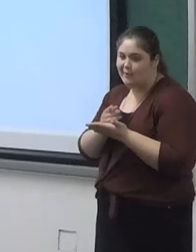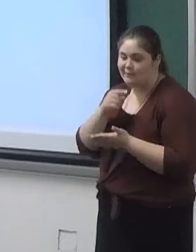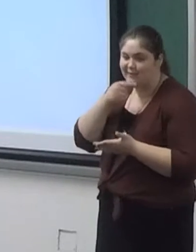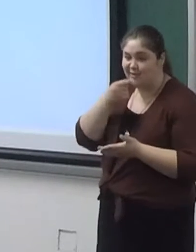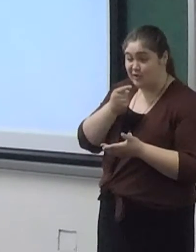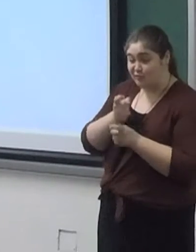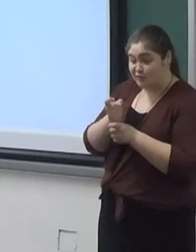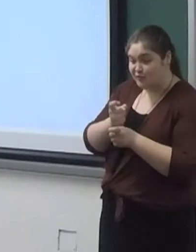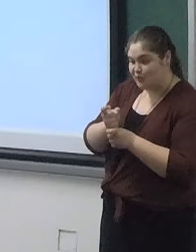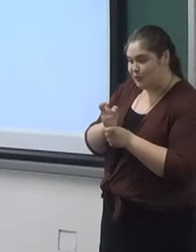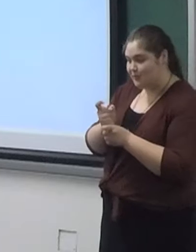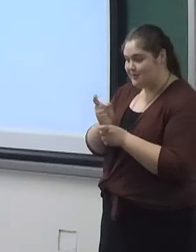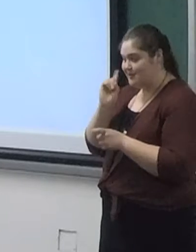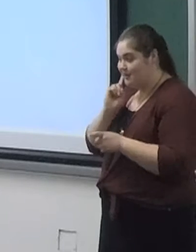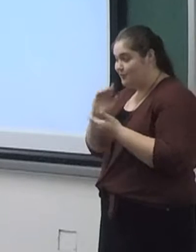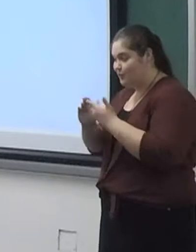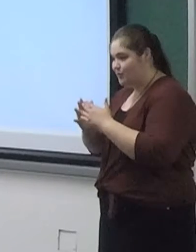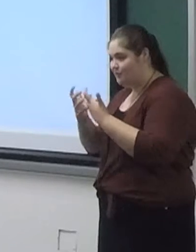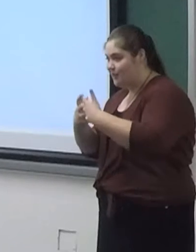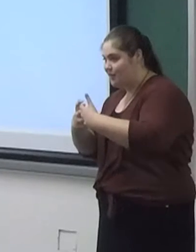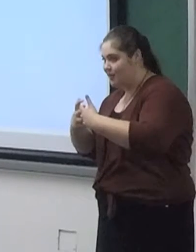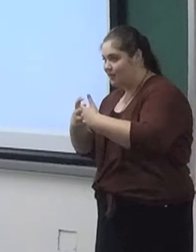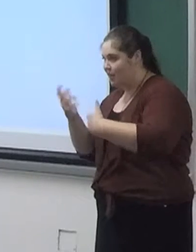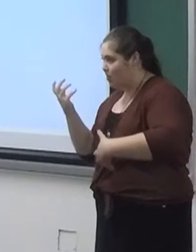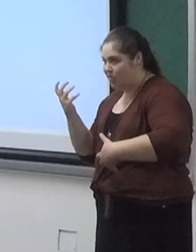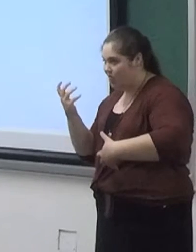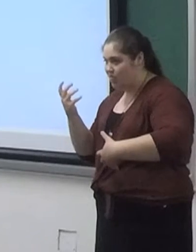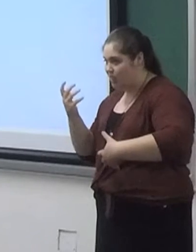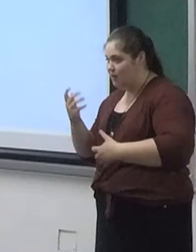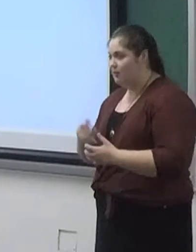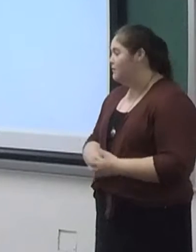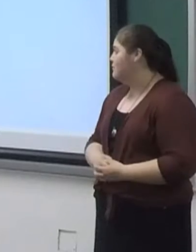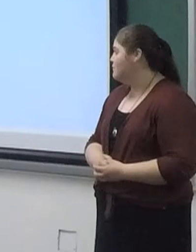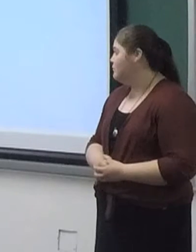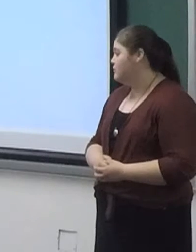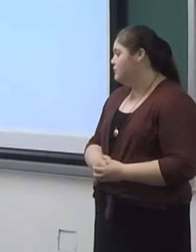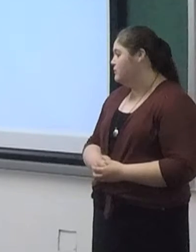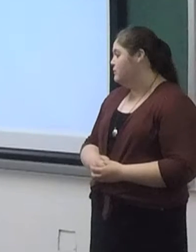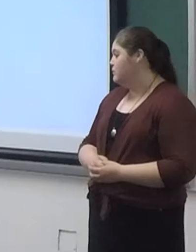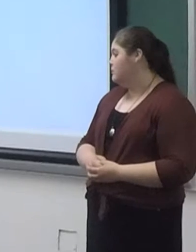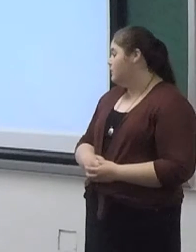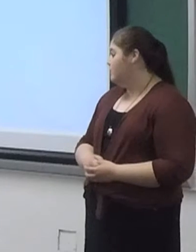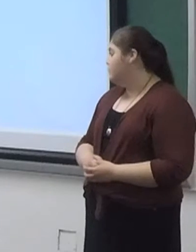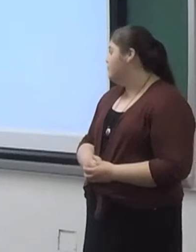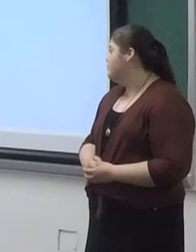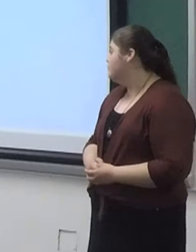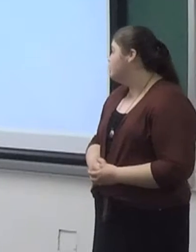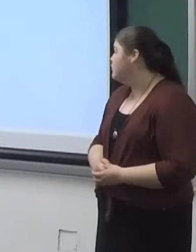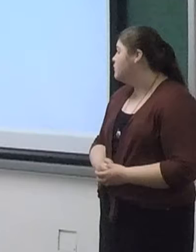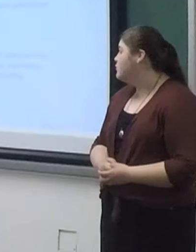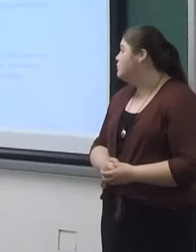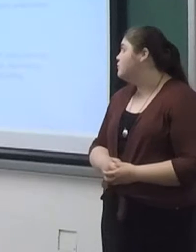over as well in the deaf community. But yeah, so there's that.